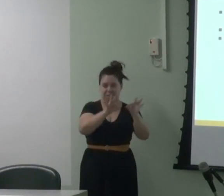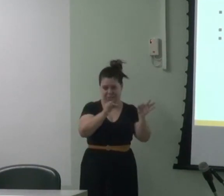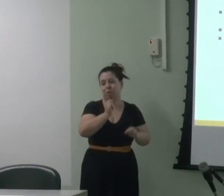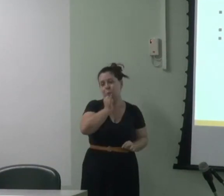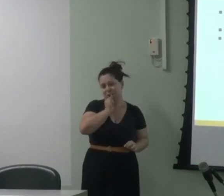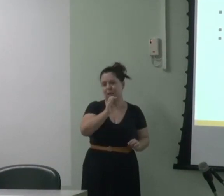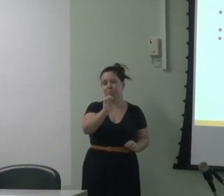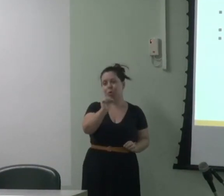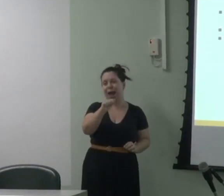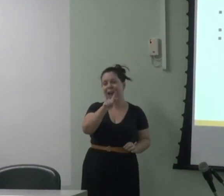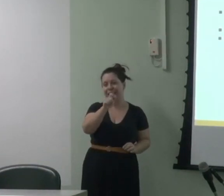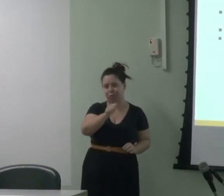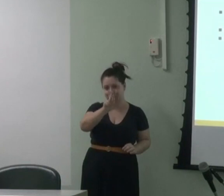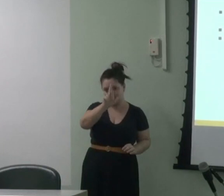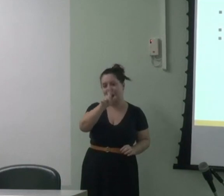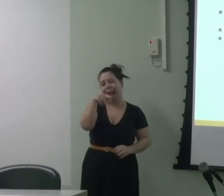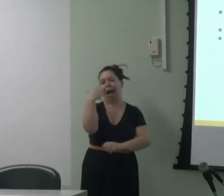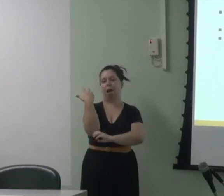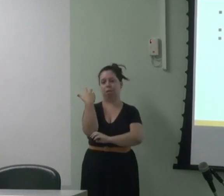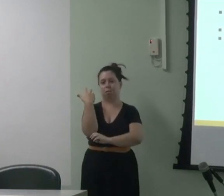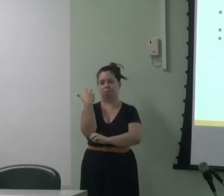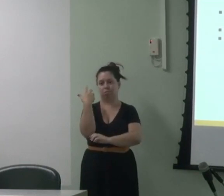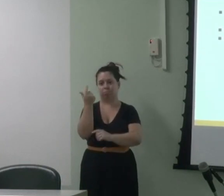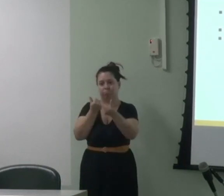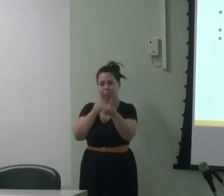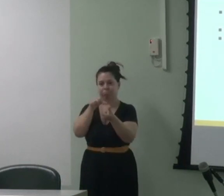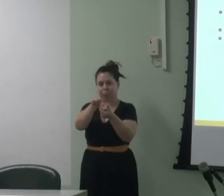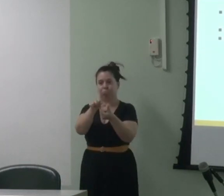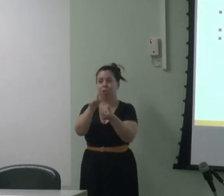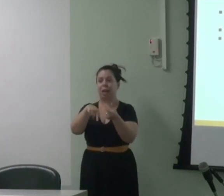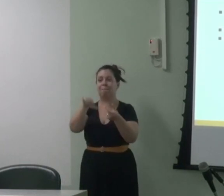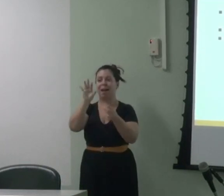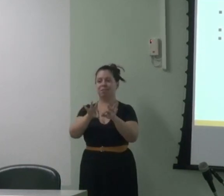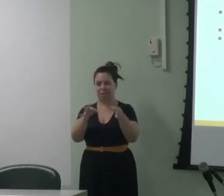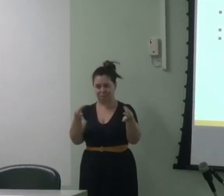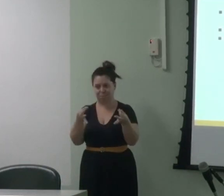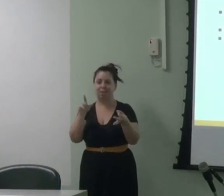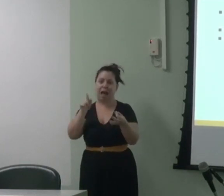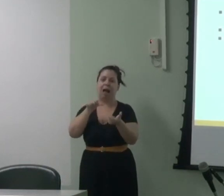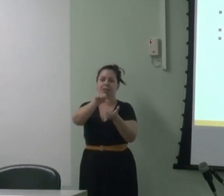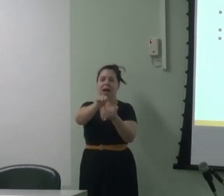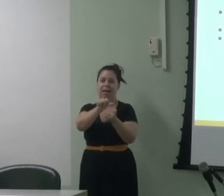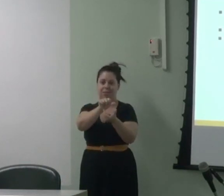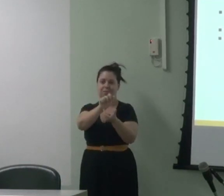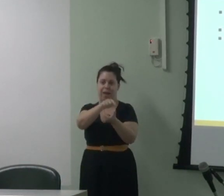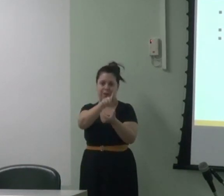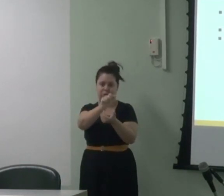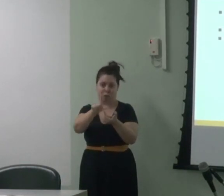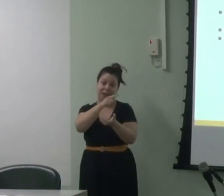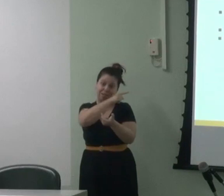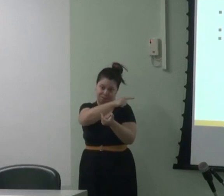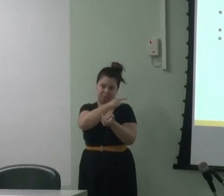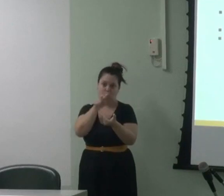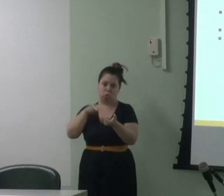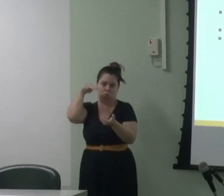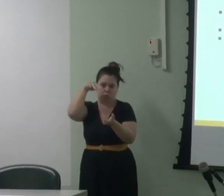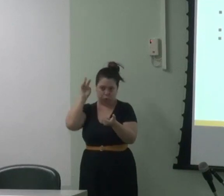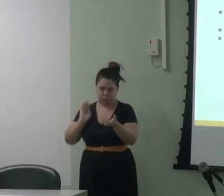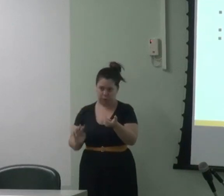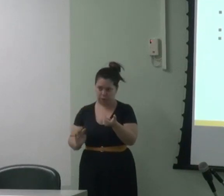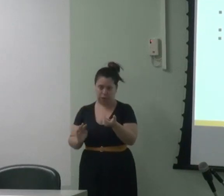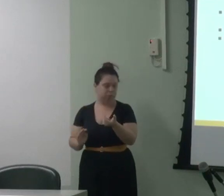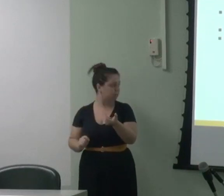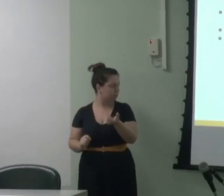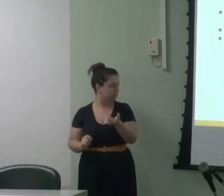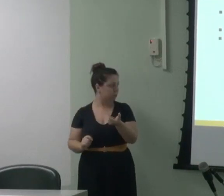here, will be the root of the tree, and it will be followed by the word which